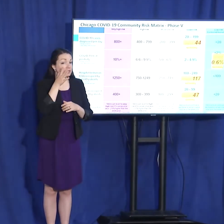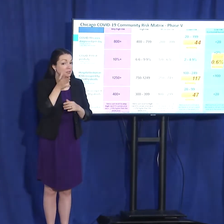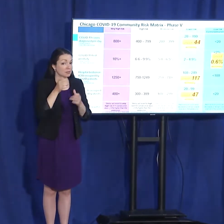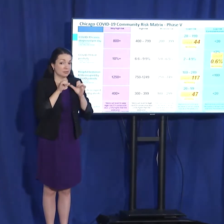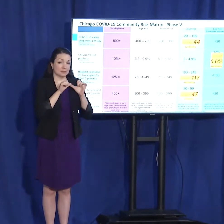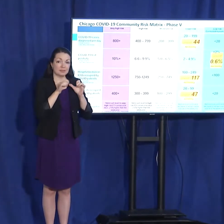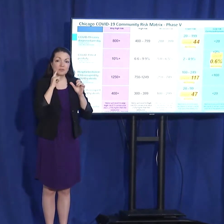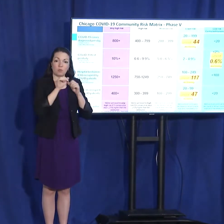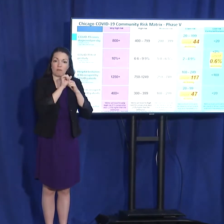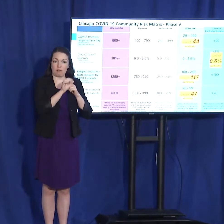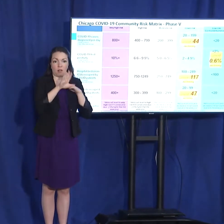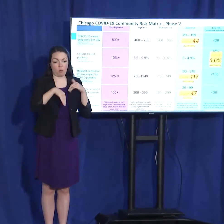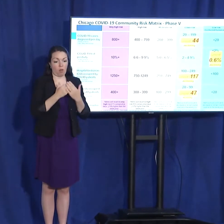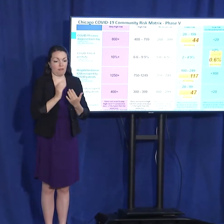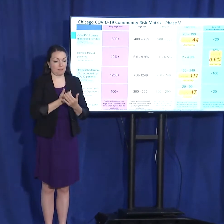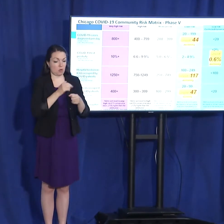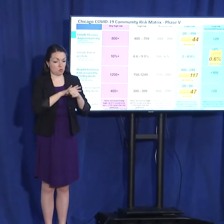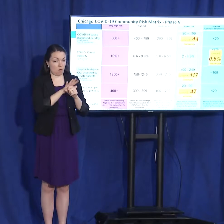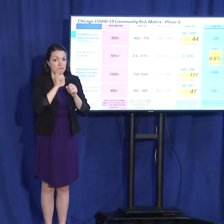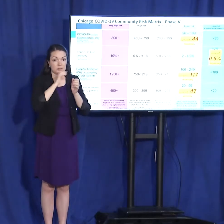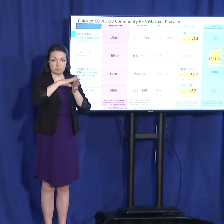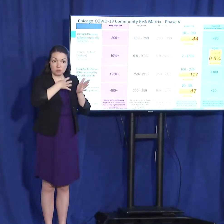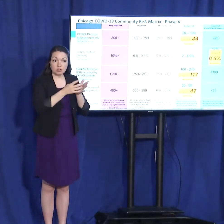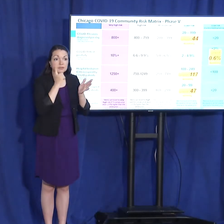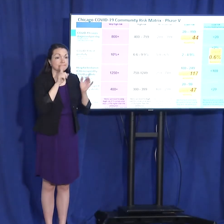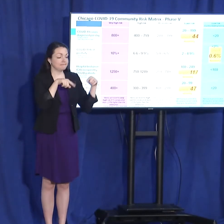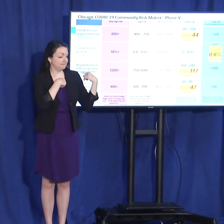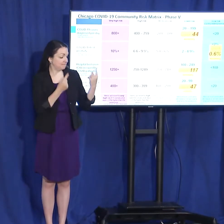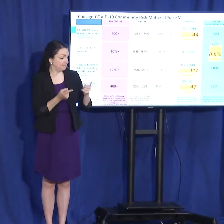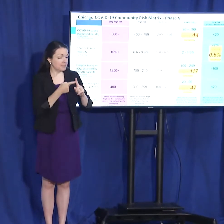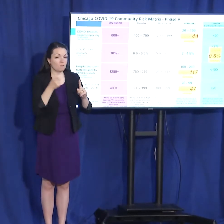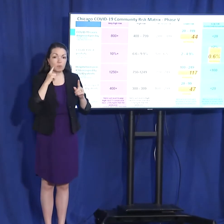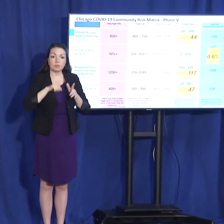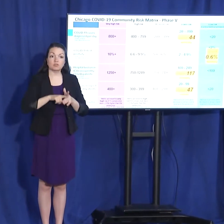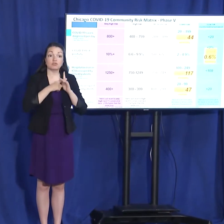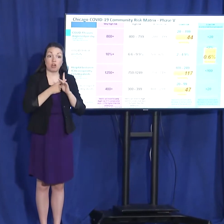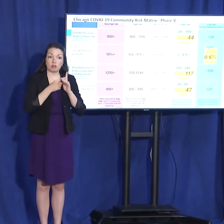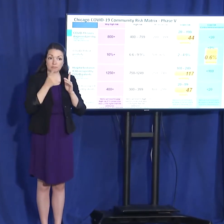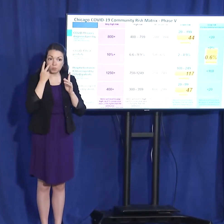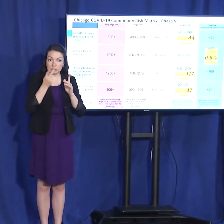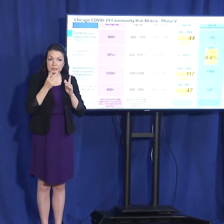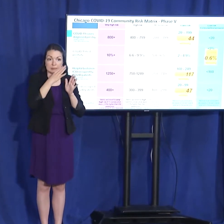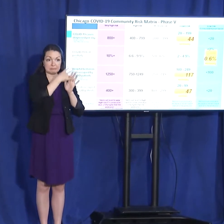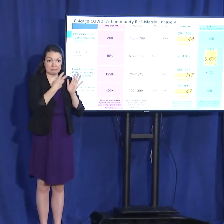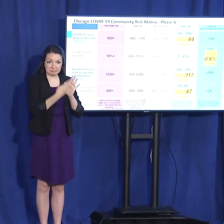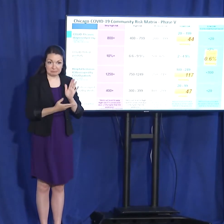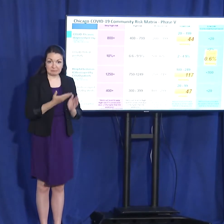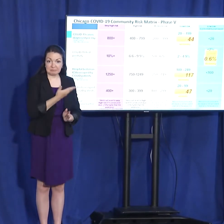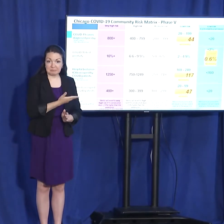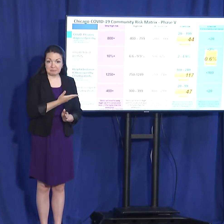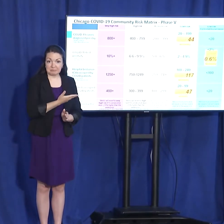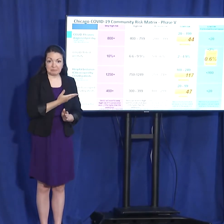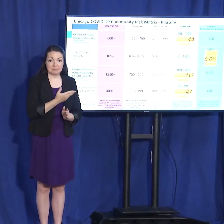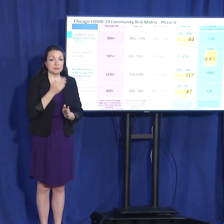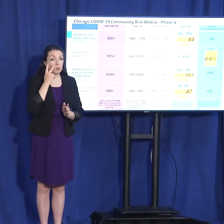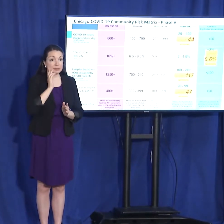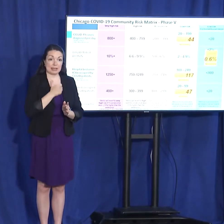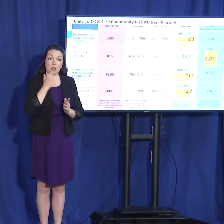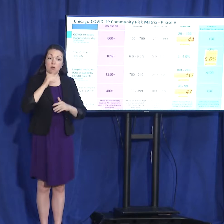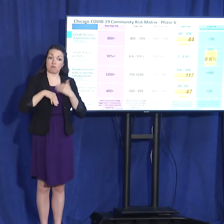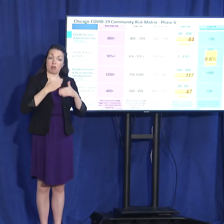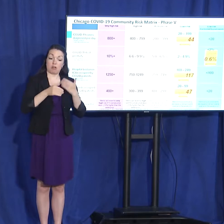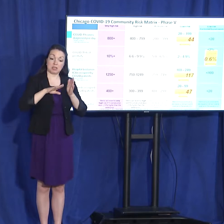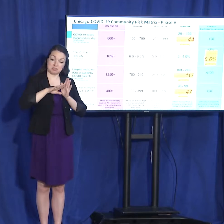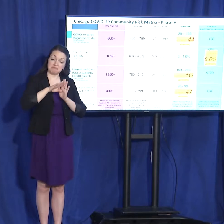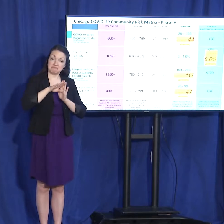to follow all of our COVID metrics as we have from the beginning. If we look at our matrix of progress, you see that everything